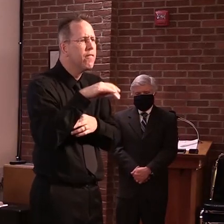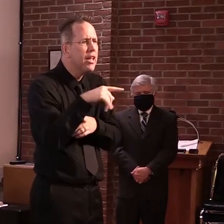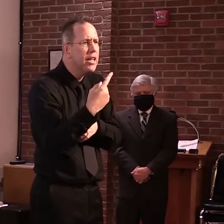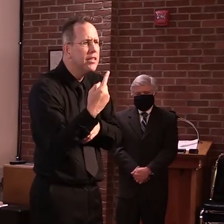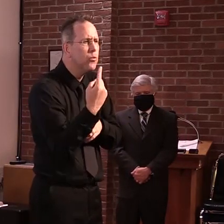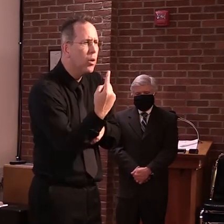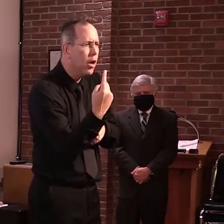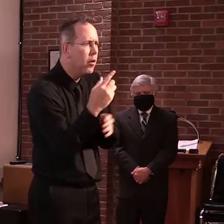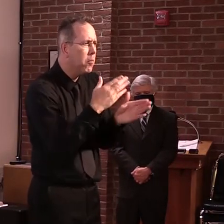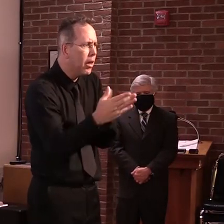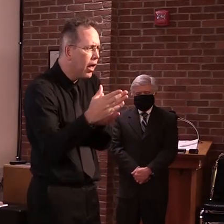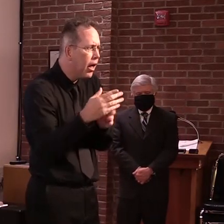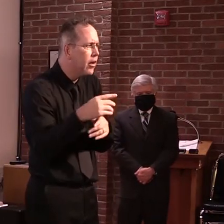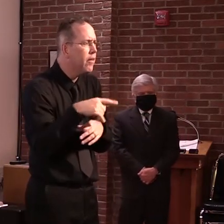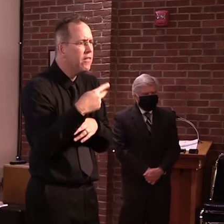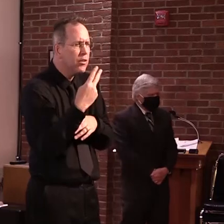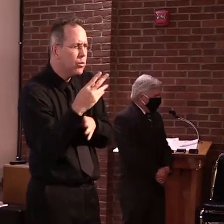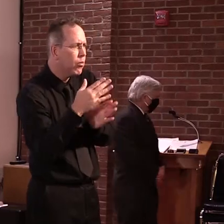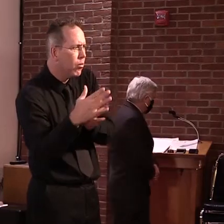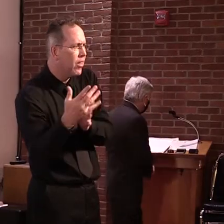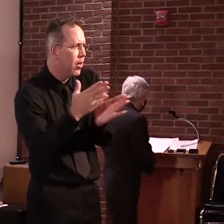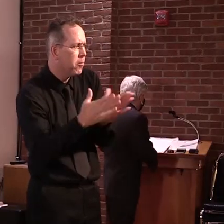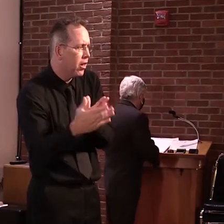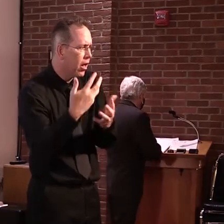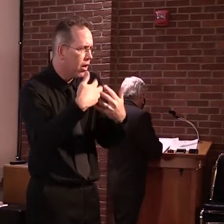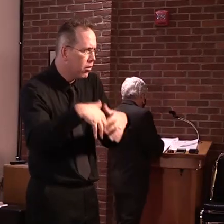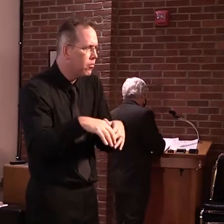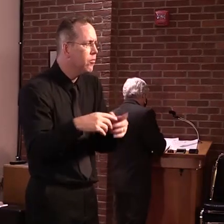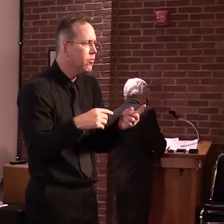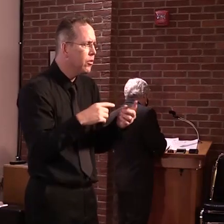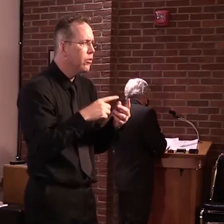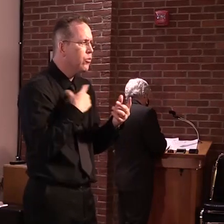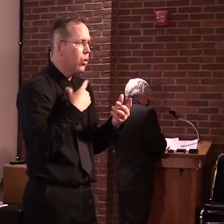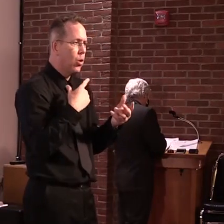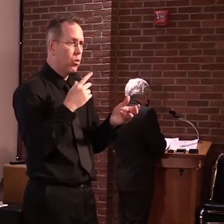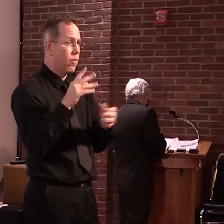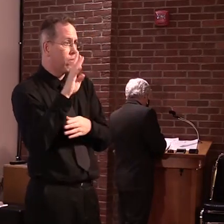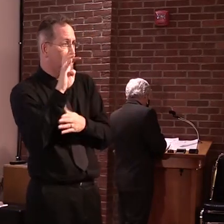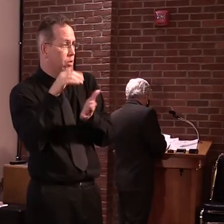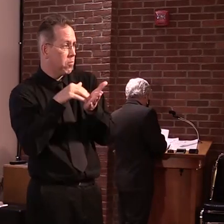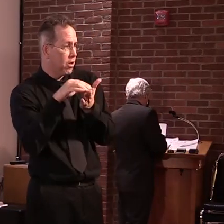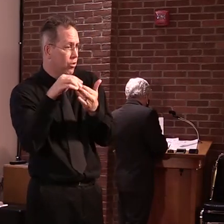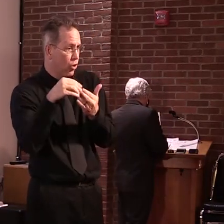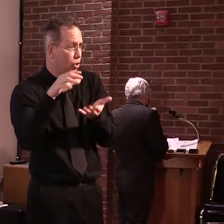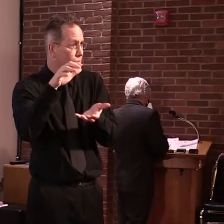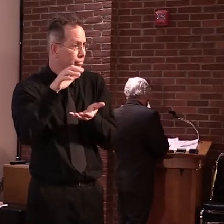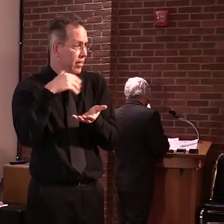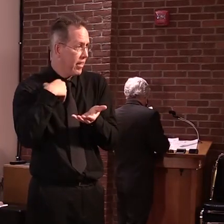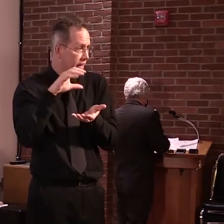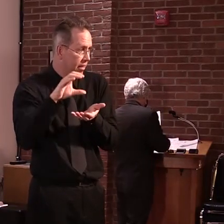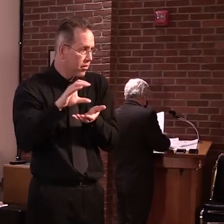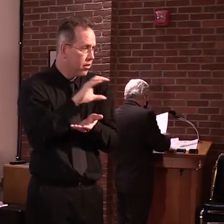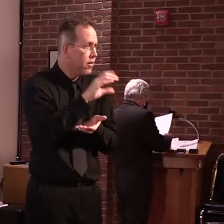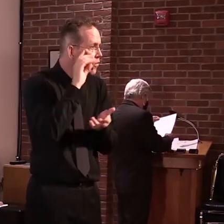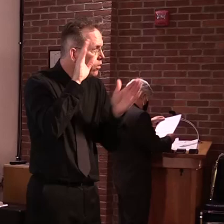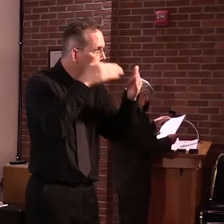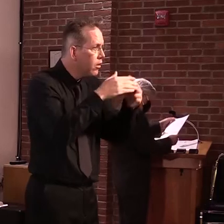package that we put forth. But as well, there's going to be health care, as well as the emergency